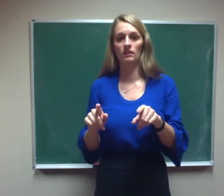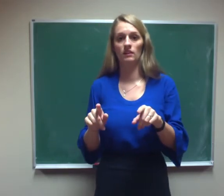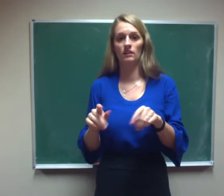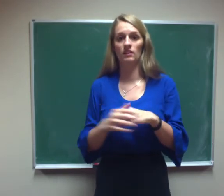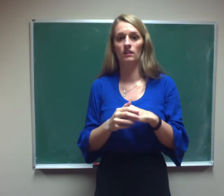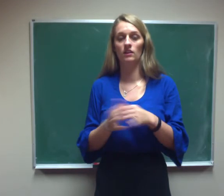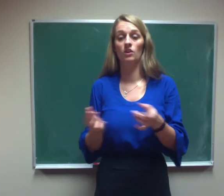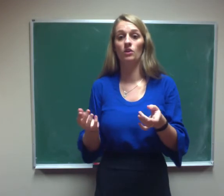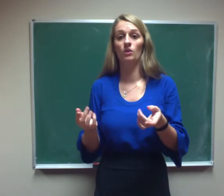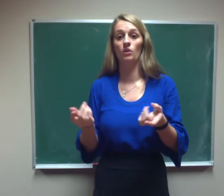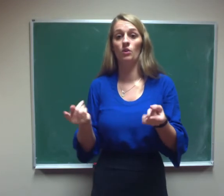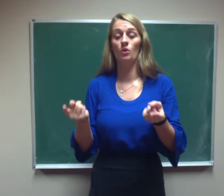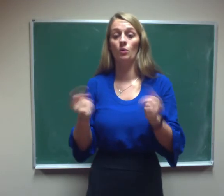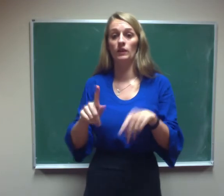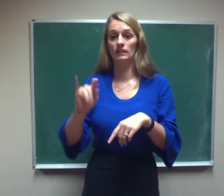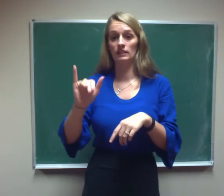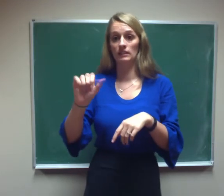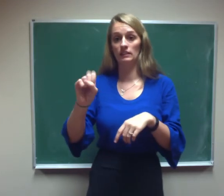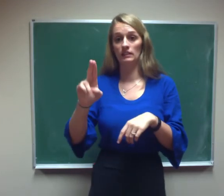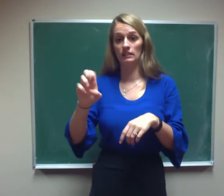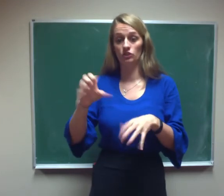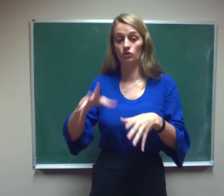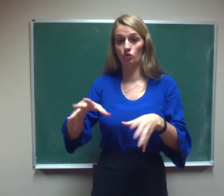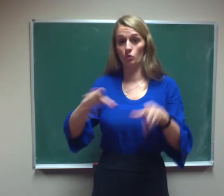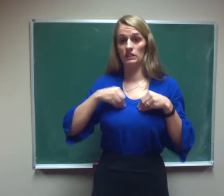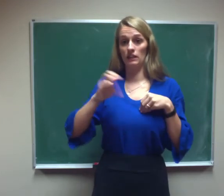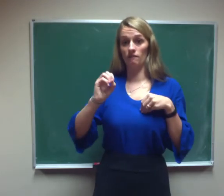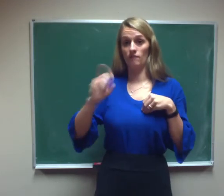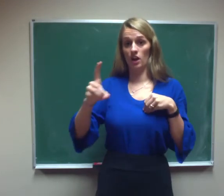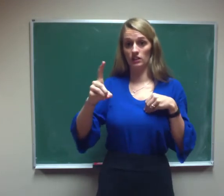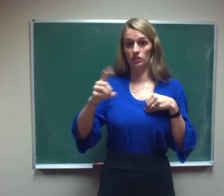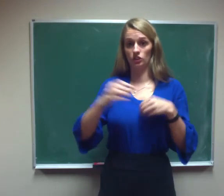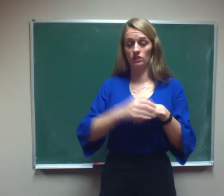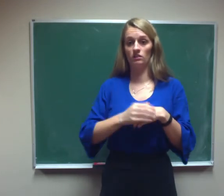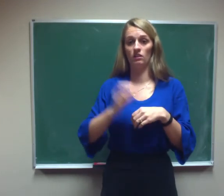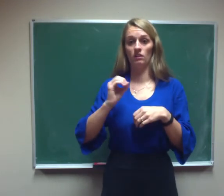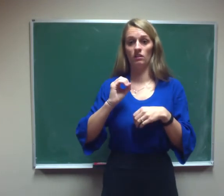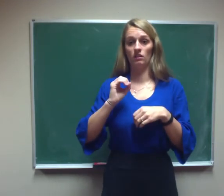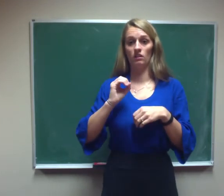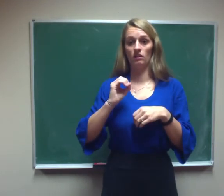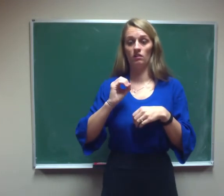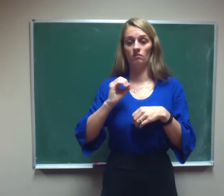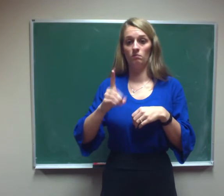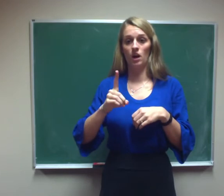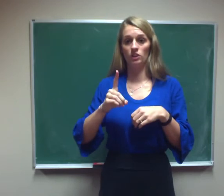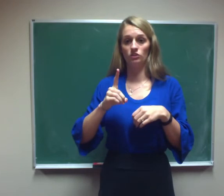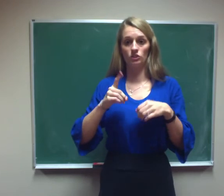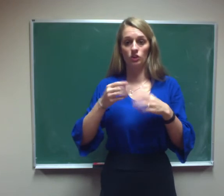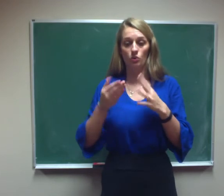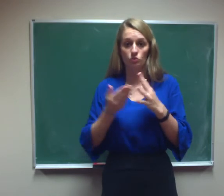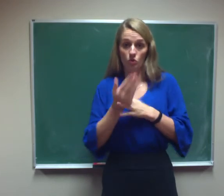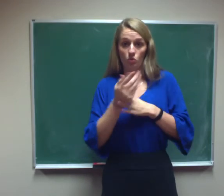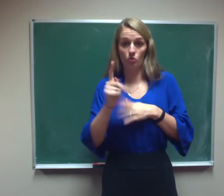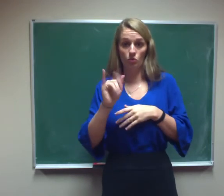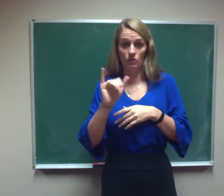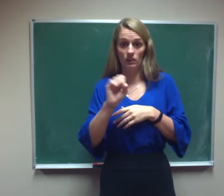arrives, oxygen diffuses readily out of these small tissues. When a tissue builds up carbon dioxide and needs to get rid of